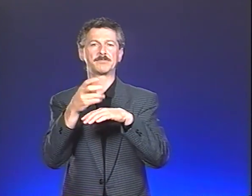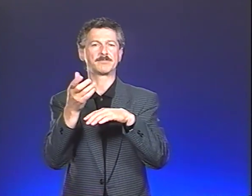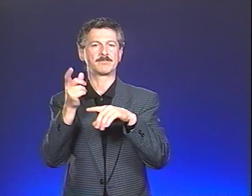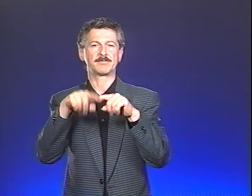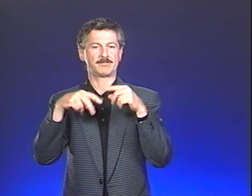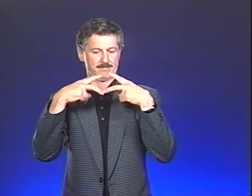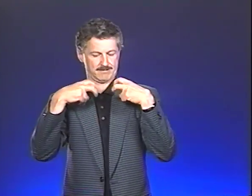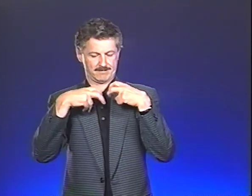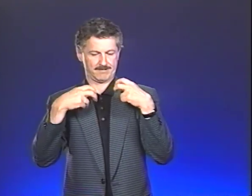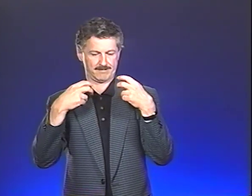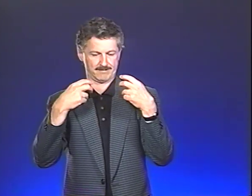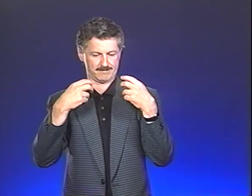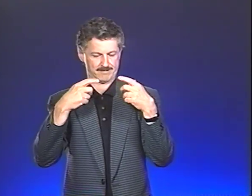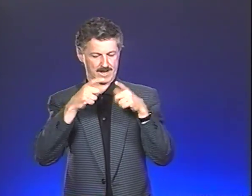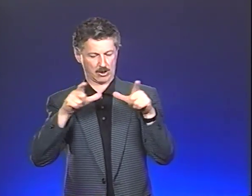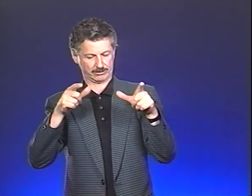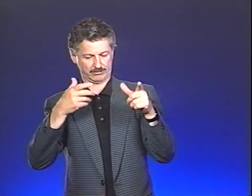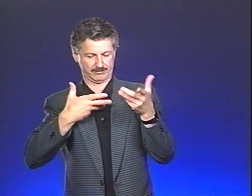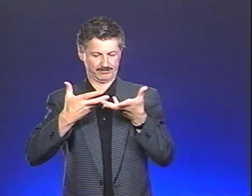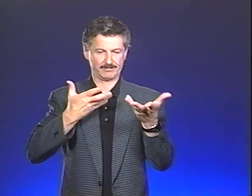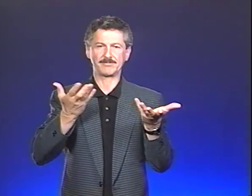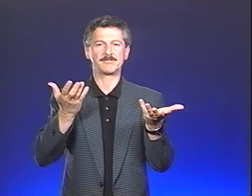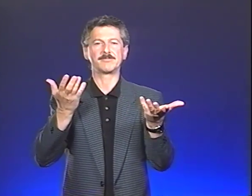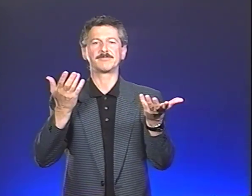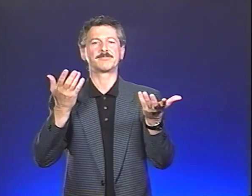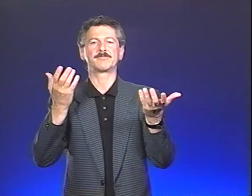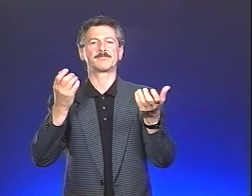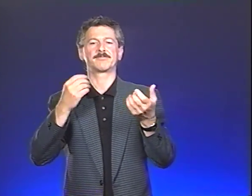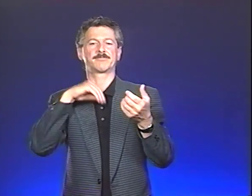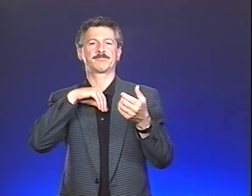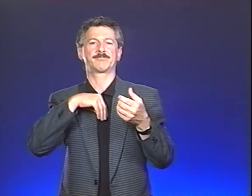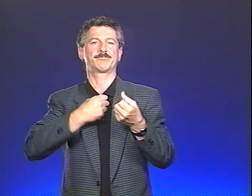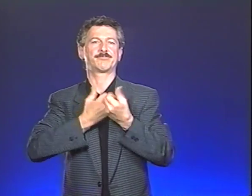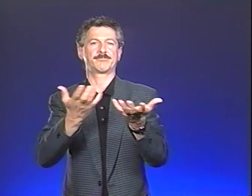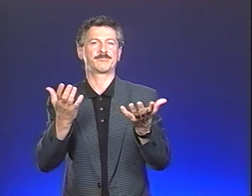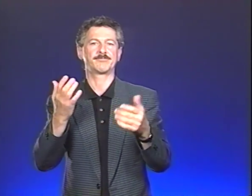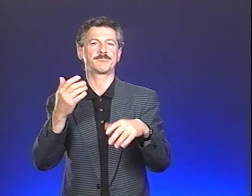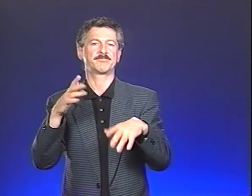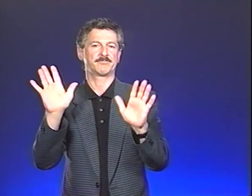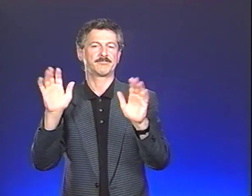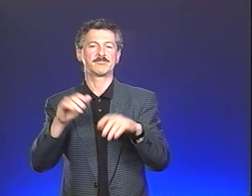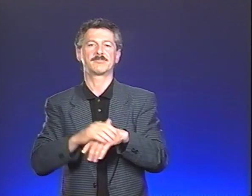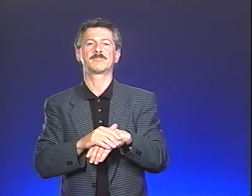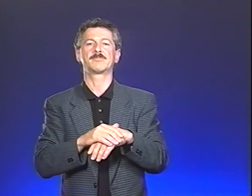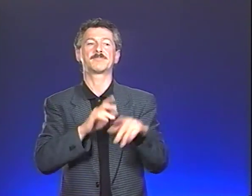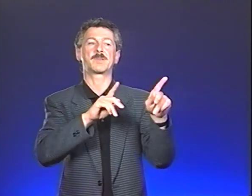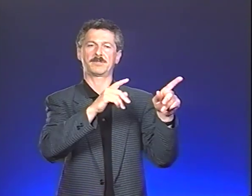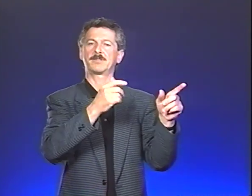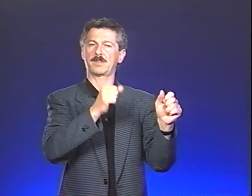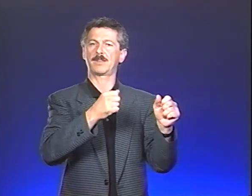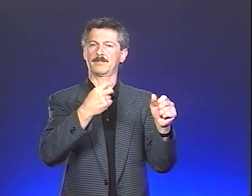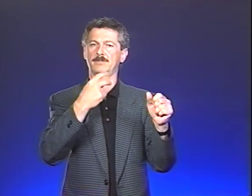These other communication systems cannot analyze their mechanisms for conveying information in such a way.